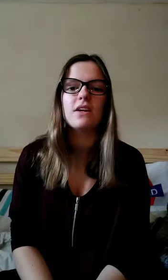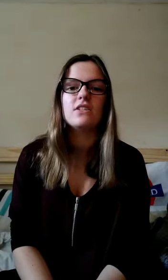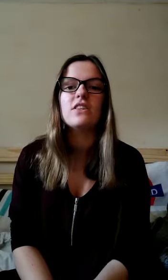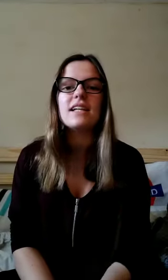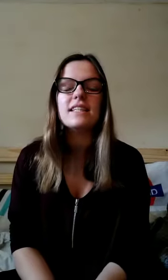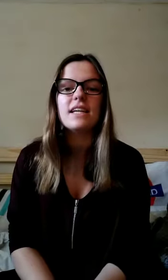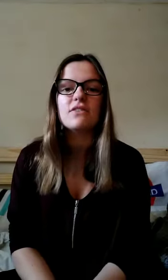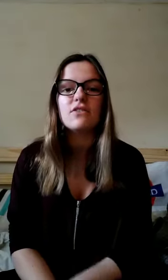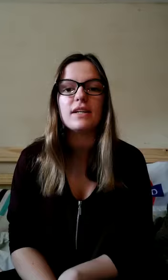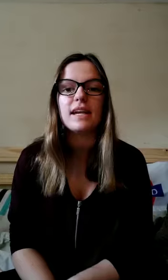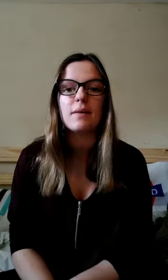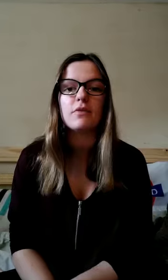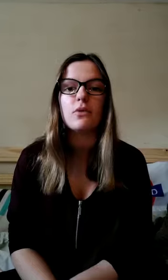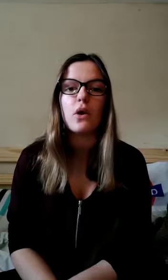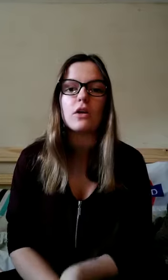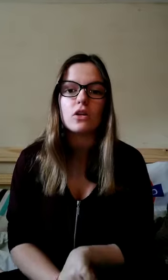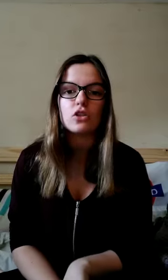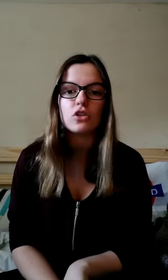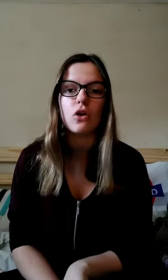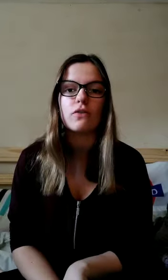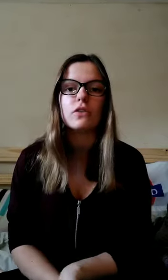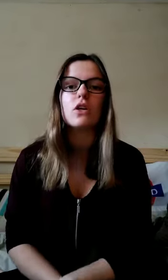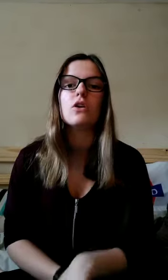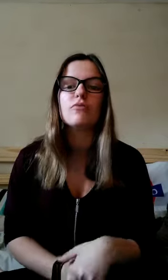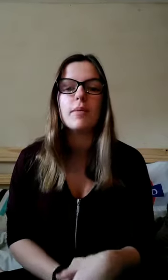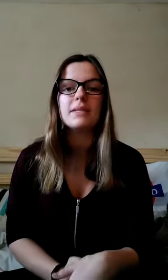So that's the end of the recap of the word soft. Remember to